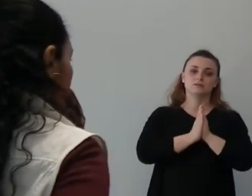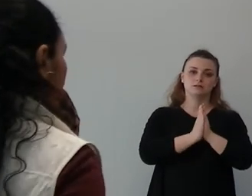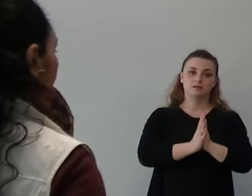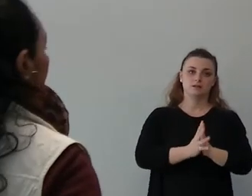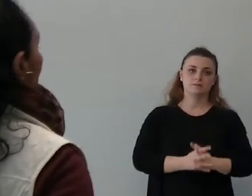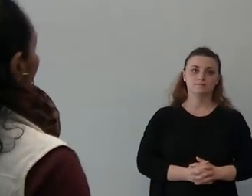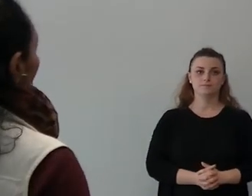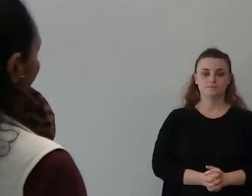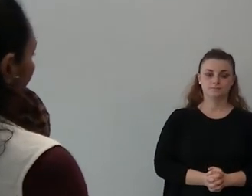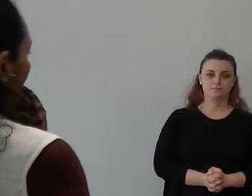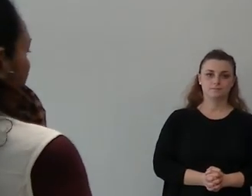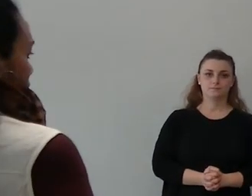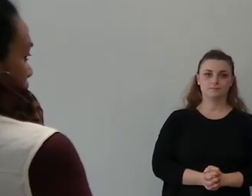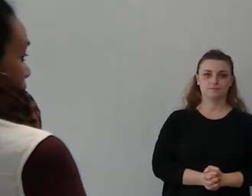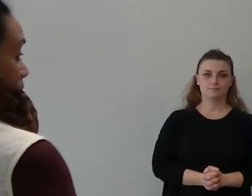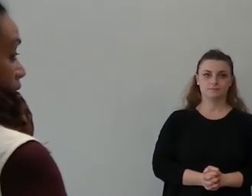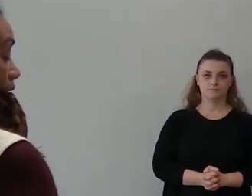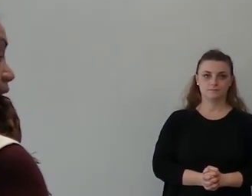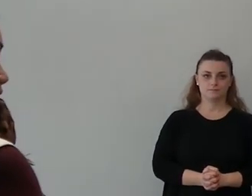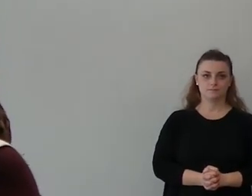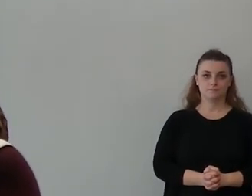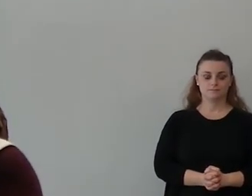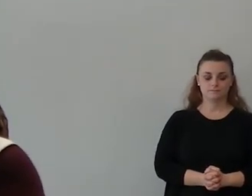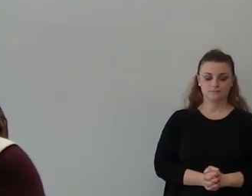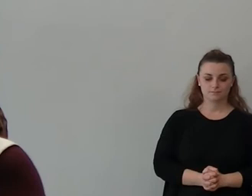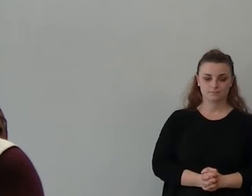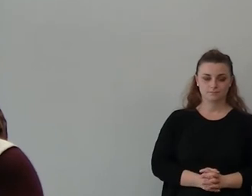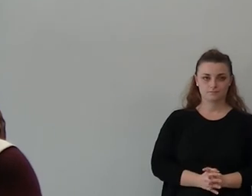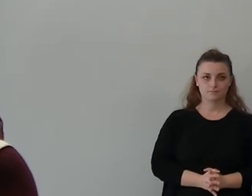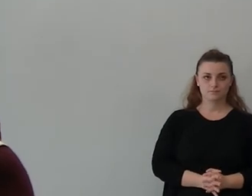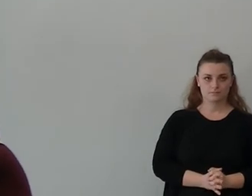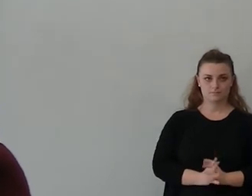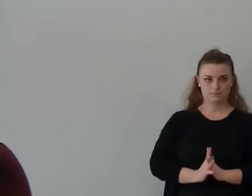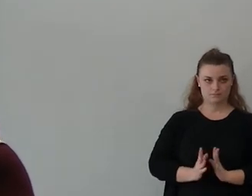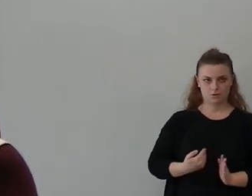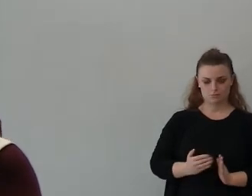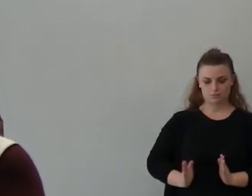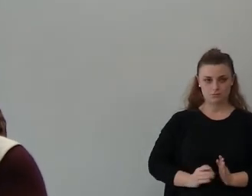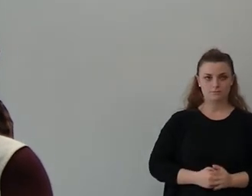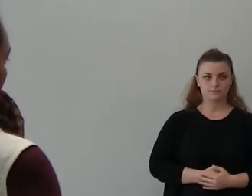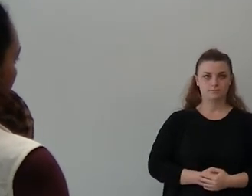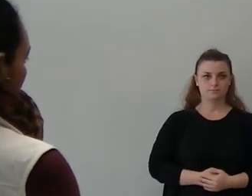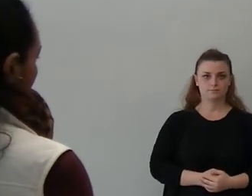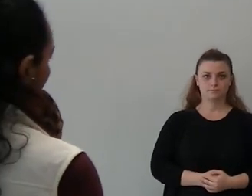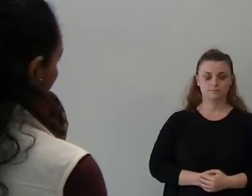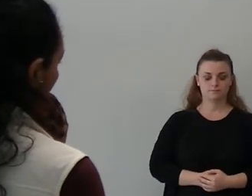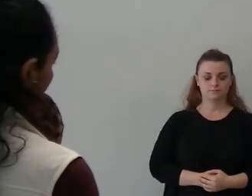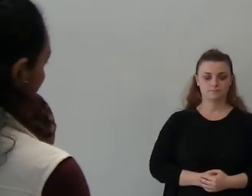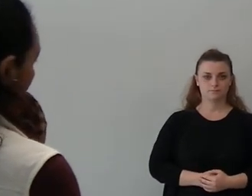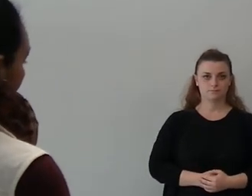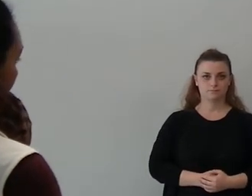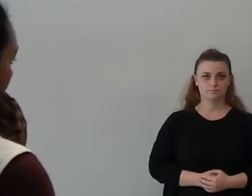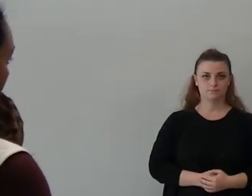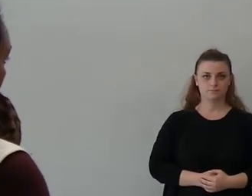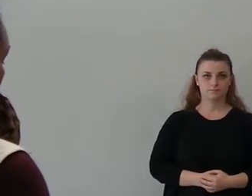So I'd like to pray these words from God over all of us today. Quindi vorrei pregare queste parole dal Signore su ogni di